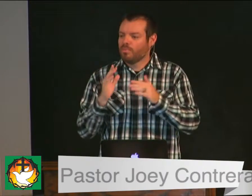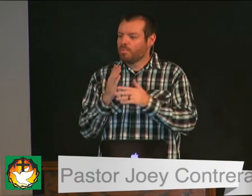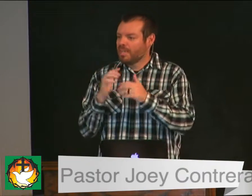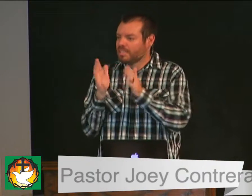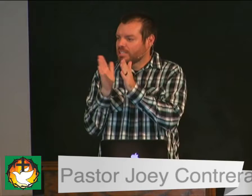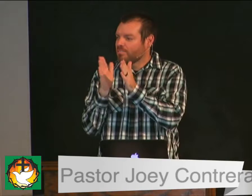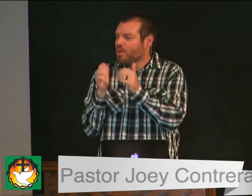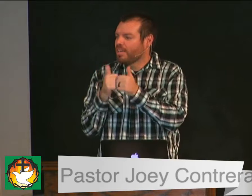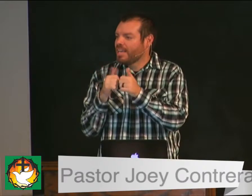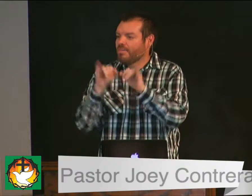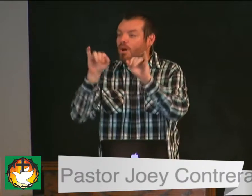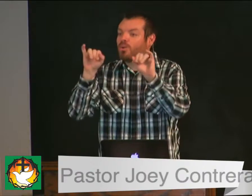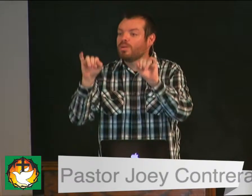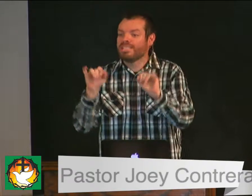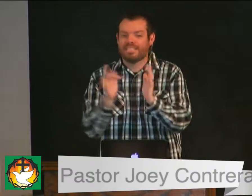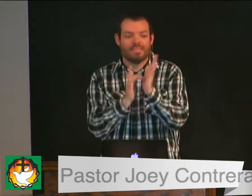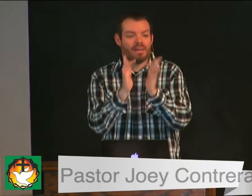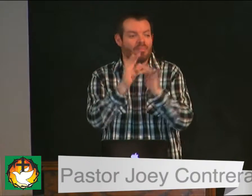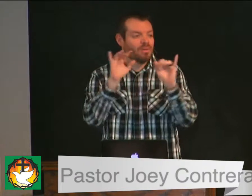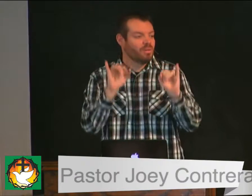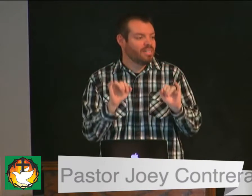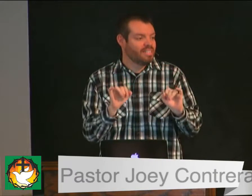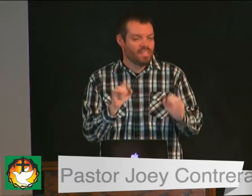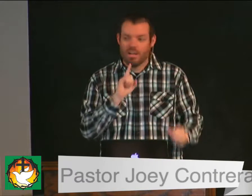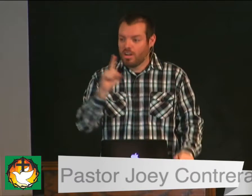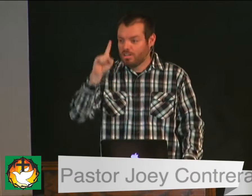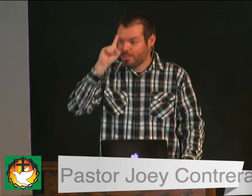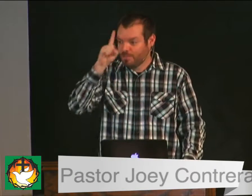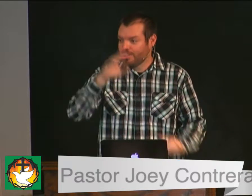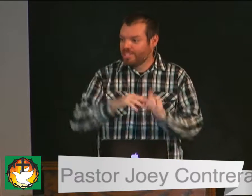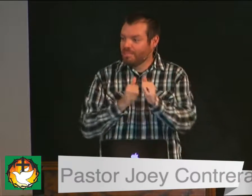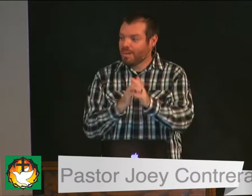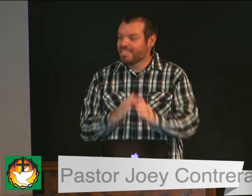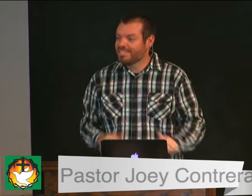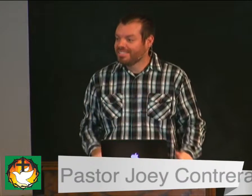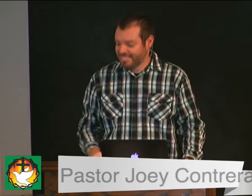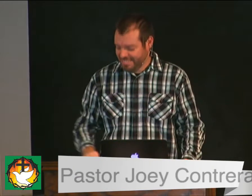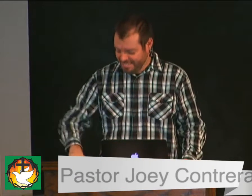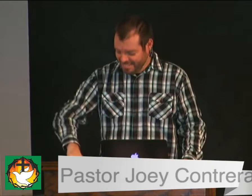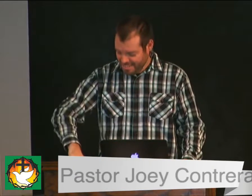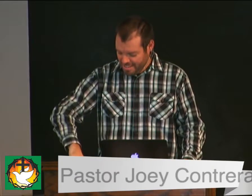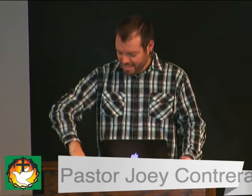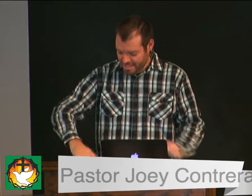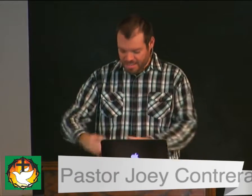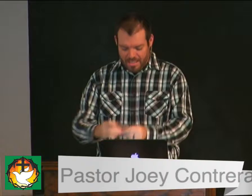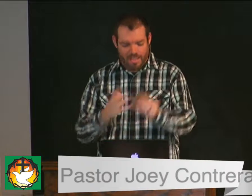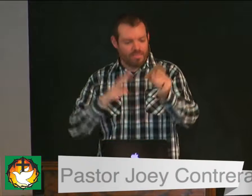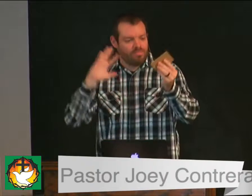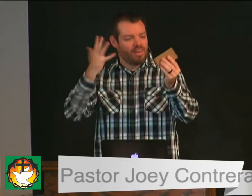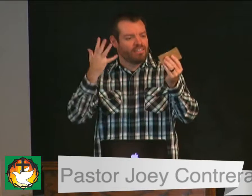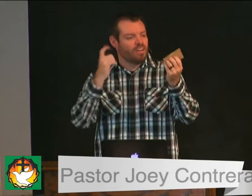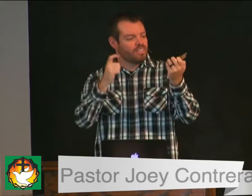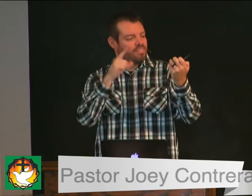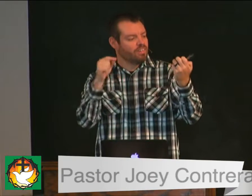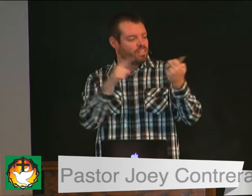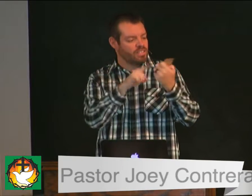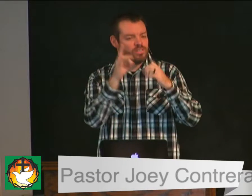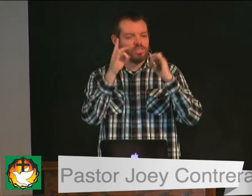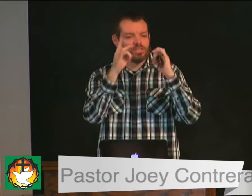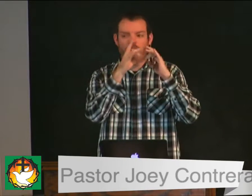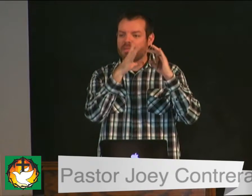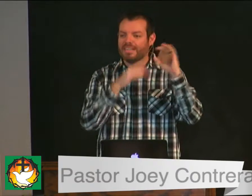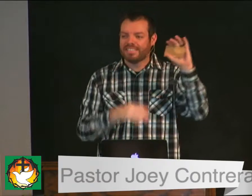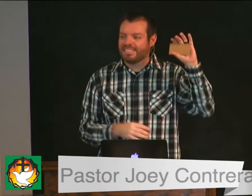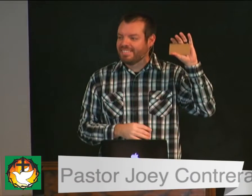Last week we played a small game, a quiz, Bible quiz. Are you smarter than an apostle? I have a $5 gift card